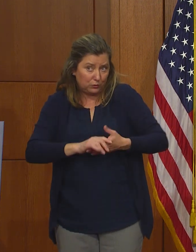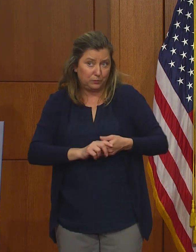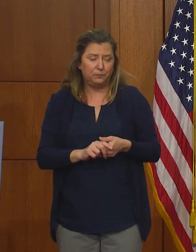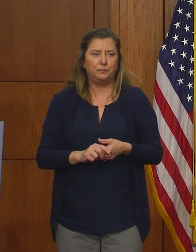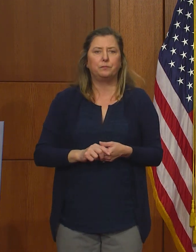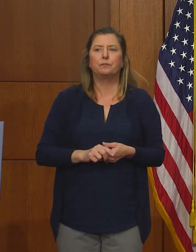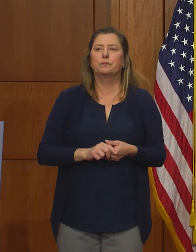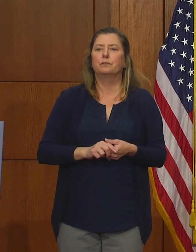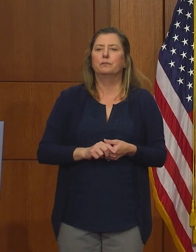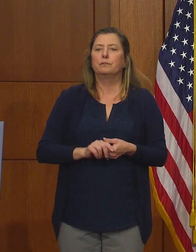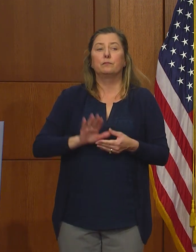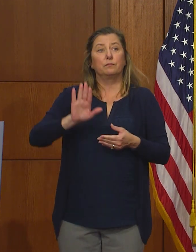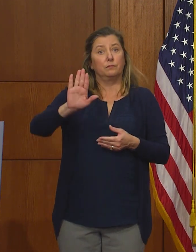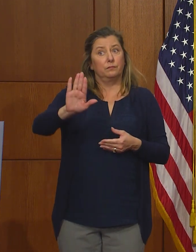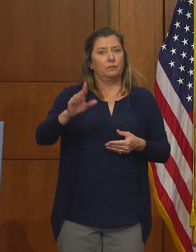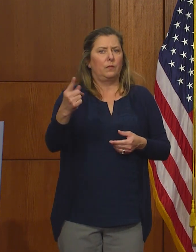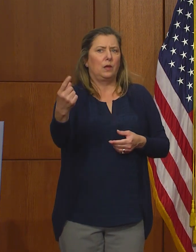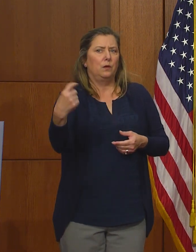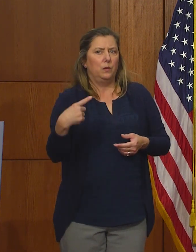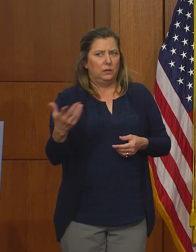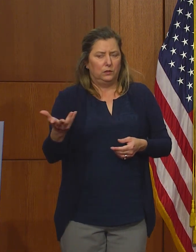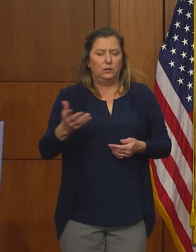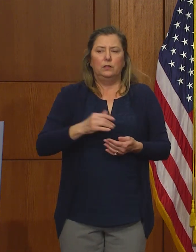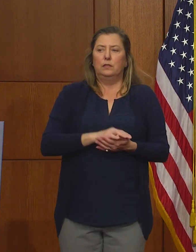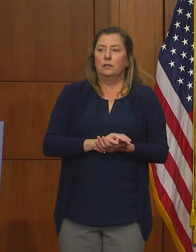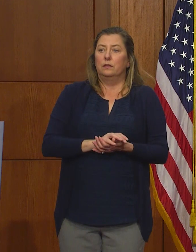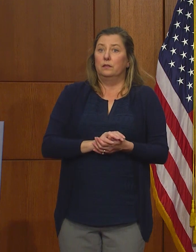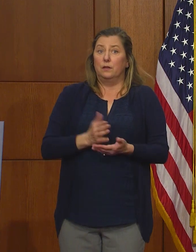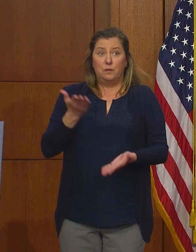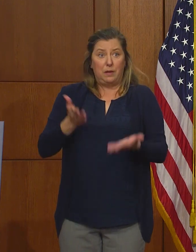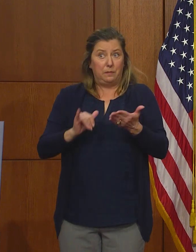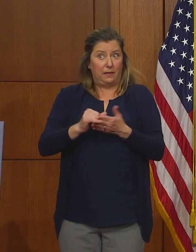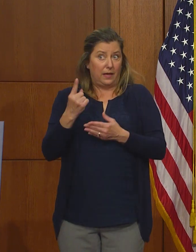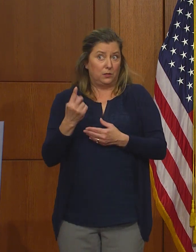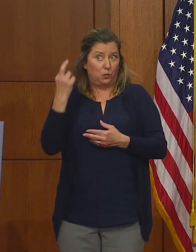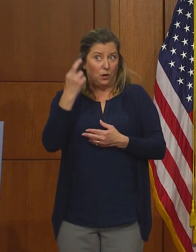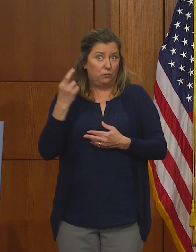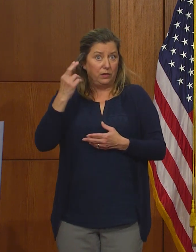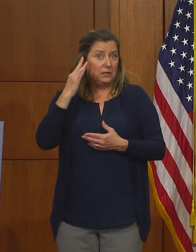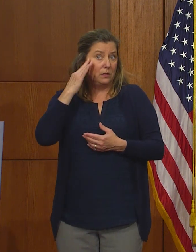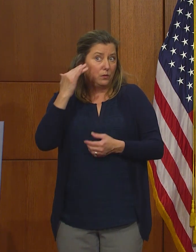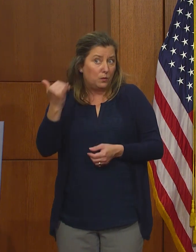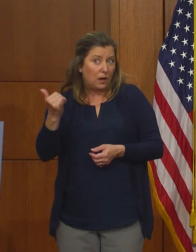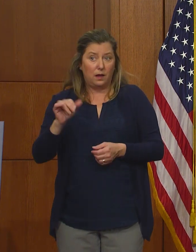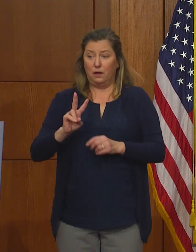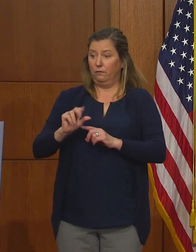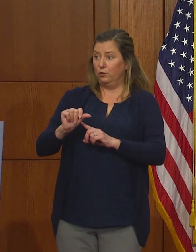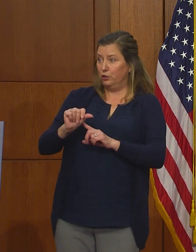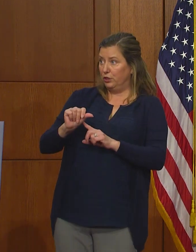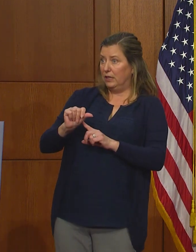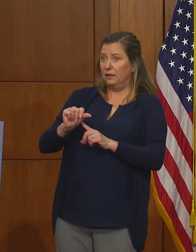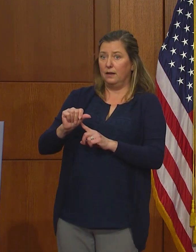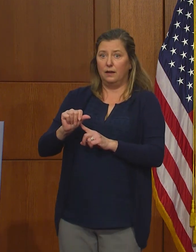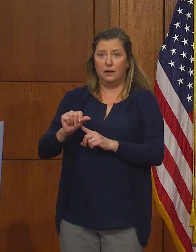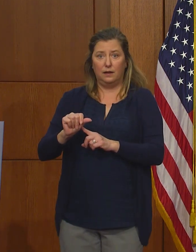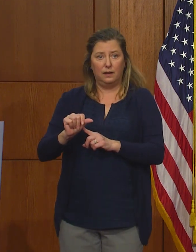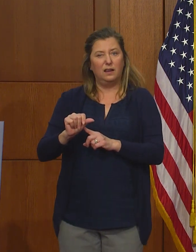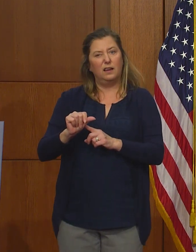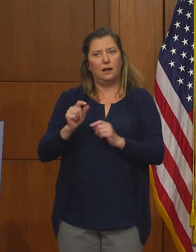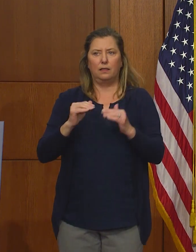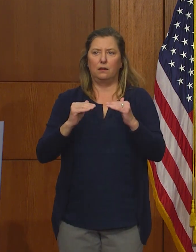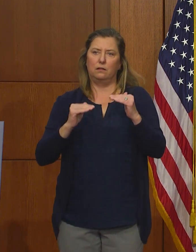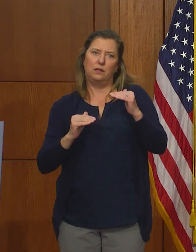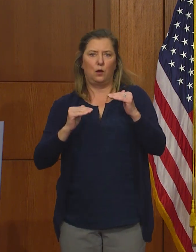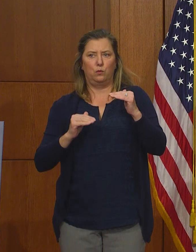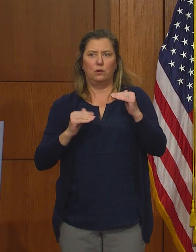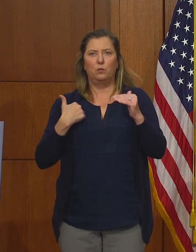there is, the question was, may that have been one of the reasons why Virginia was slightly